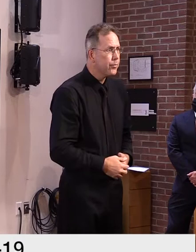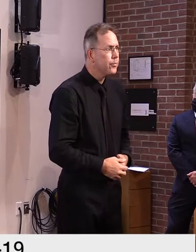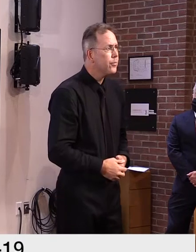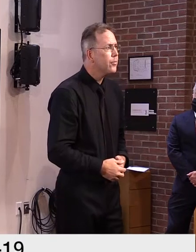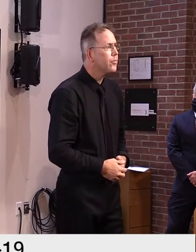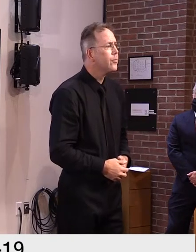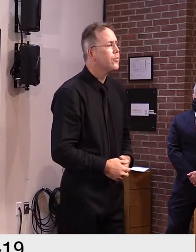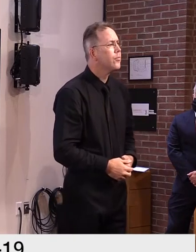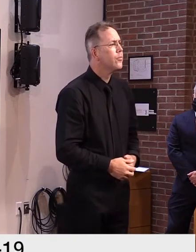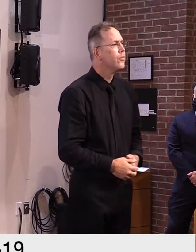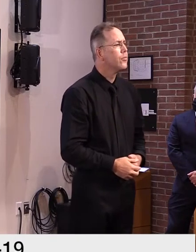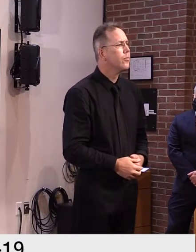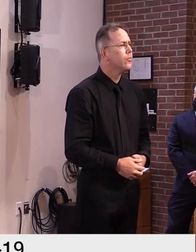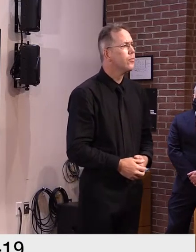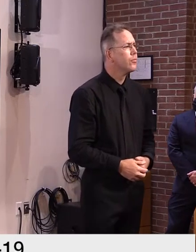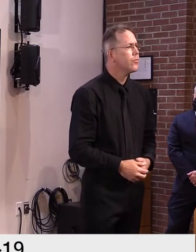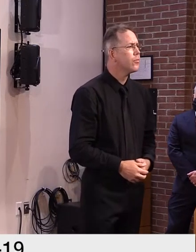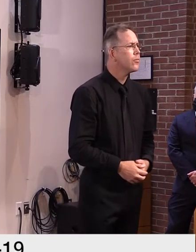Liz, are you still on?